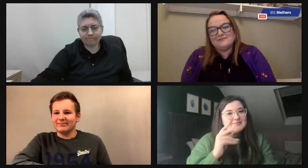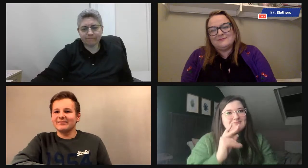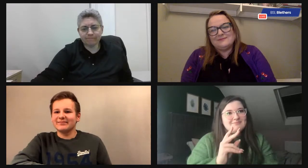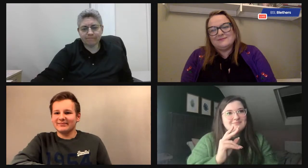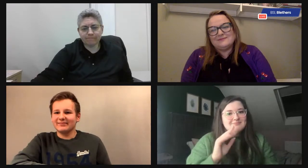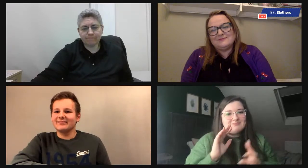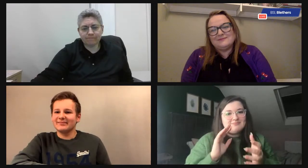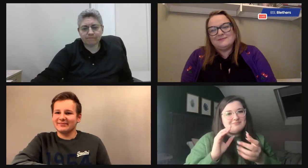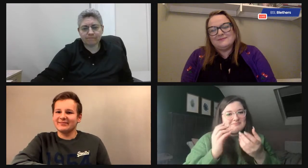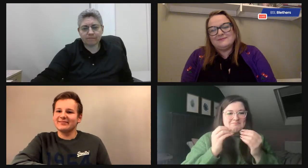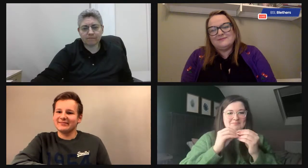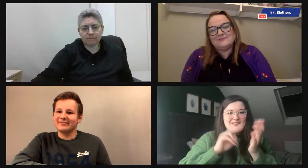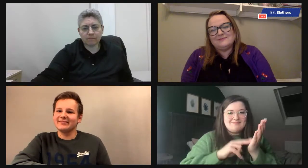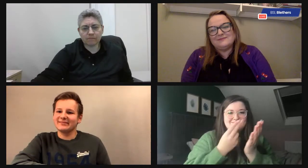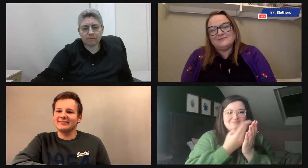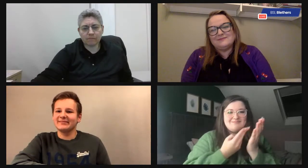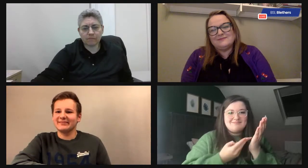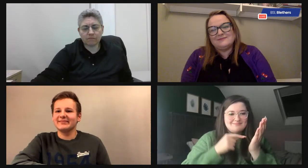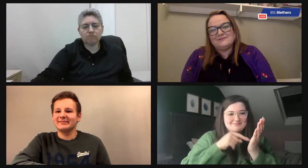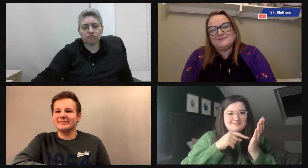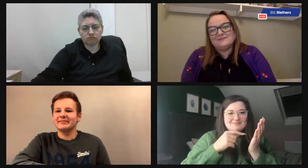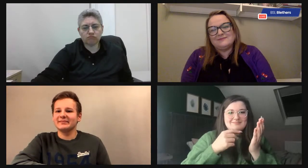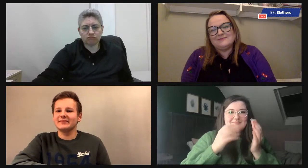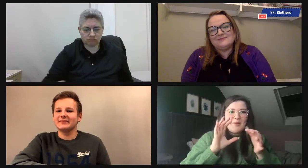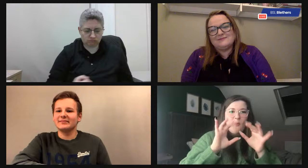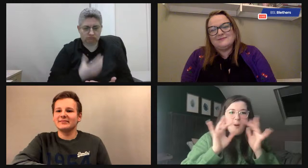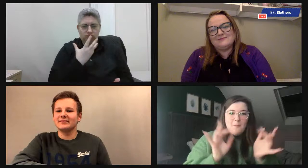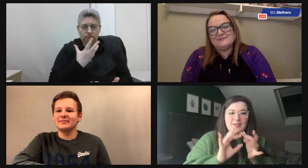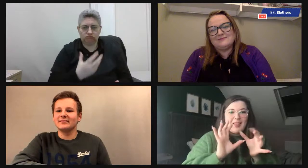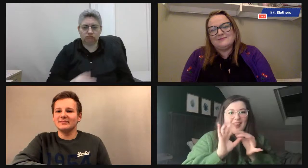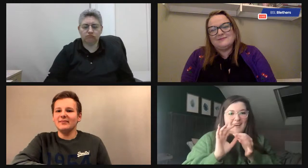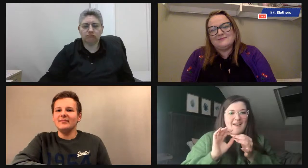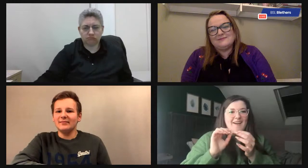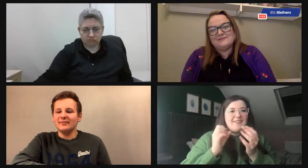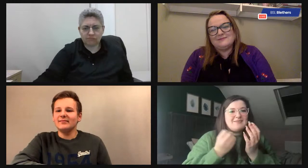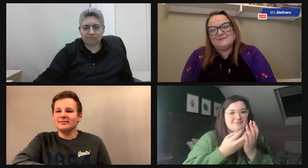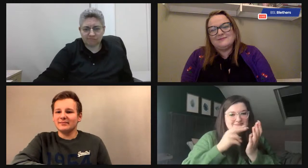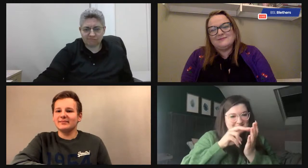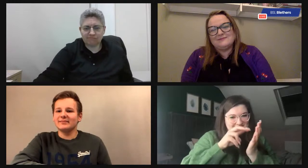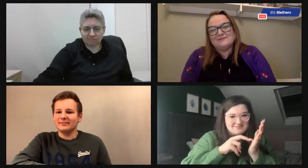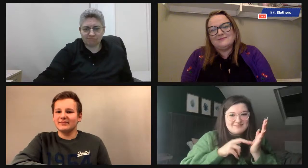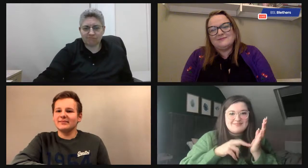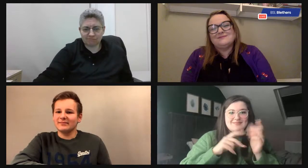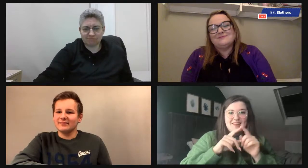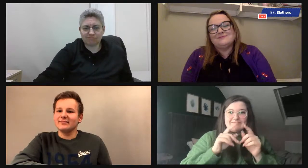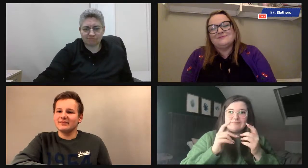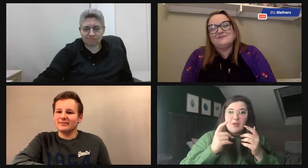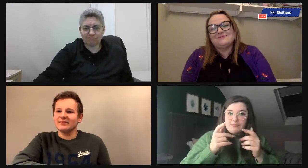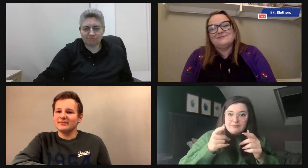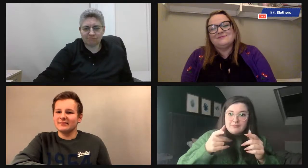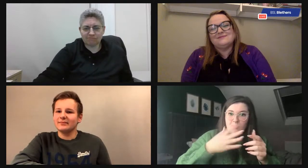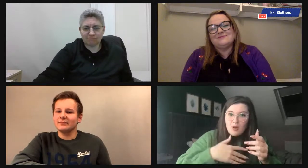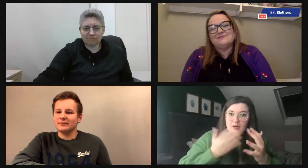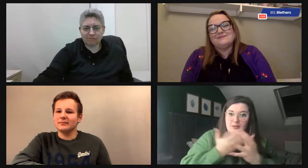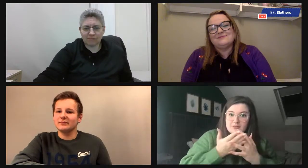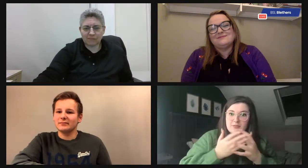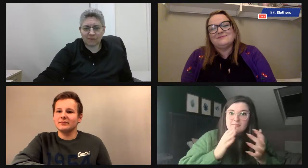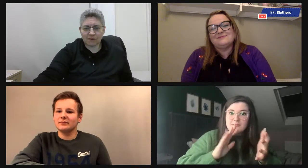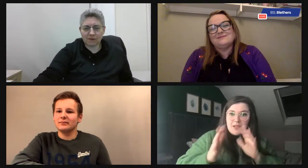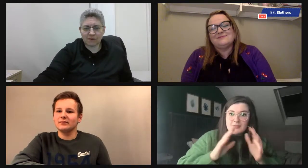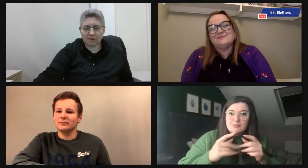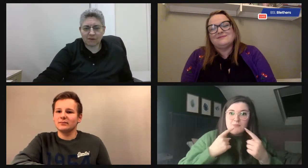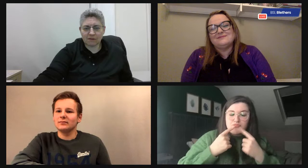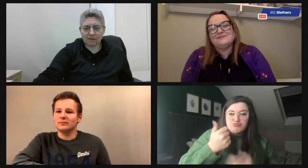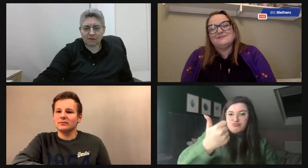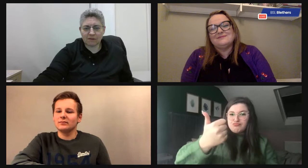it's all leaflets. in English. Mm. I would love to see these leaflets translated into BSL and